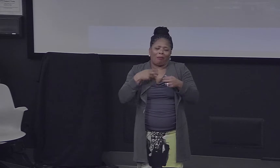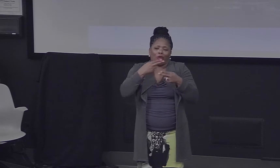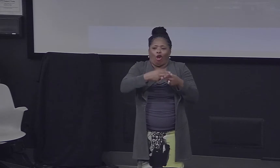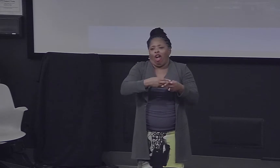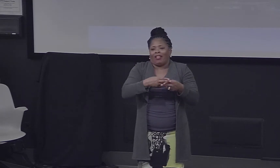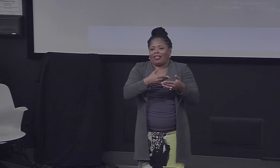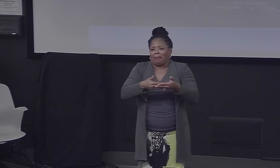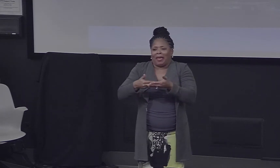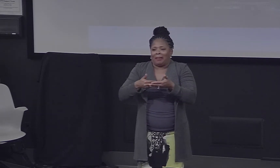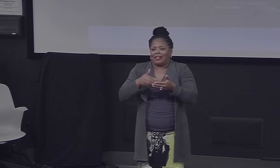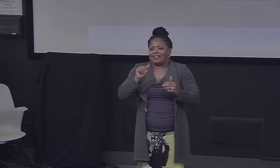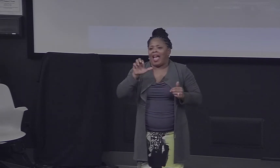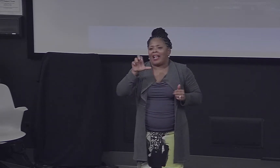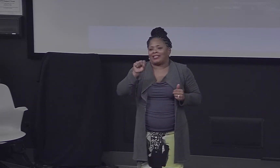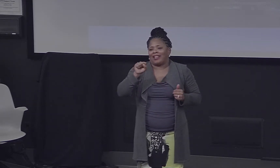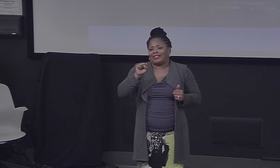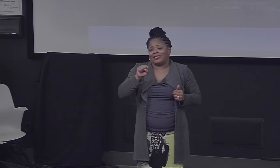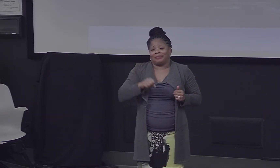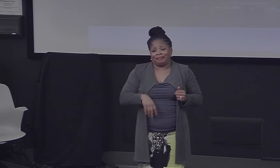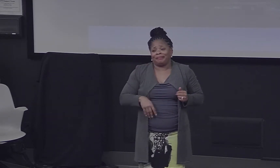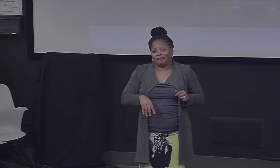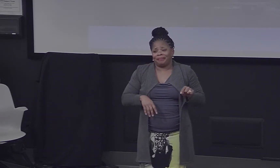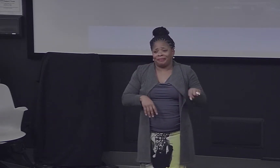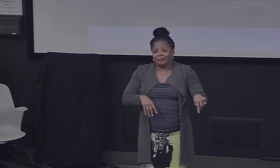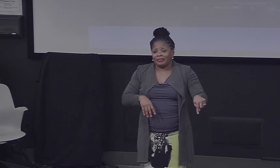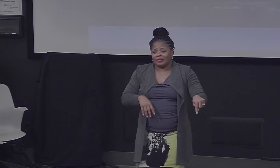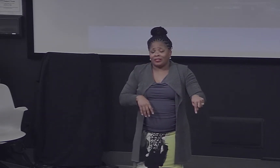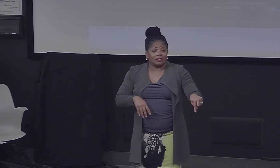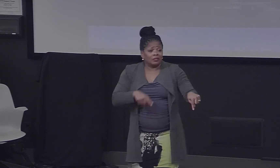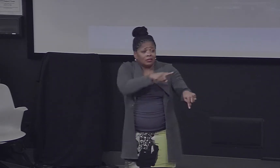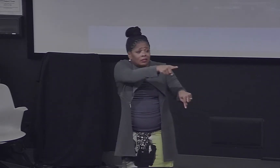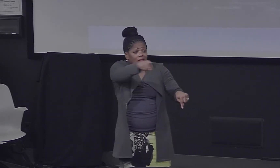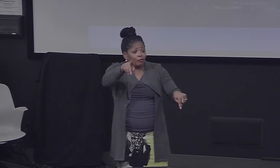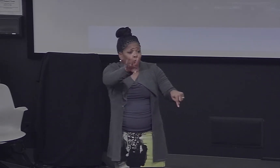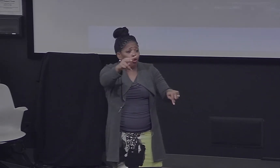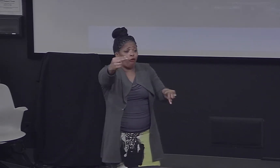You are seeing the babies in the water, and I am calling those babies access.